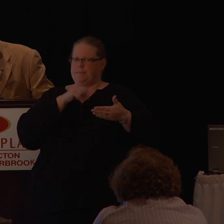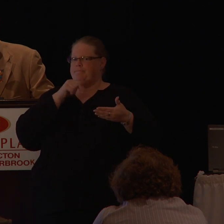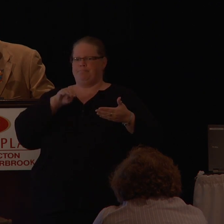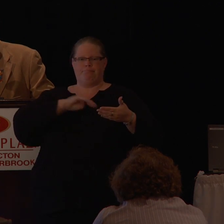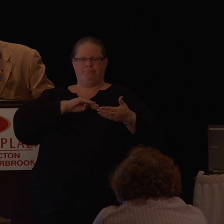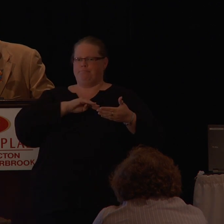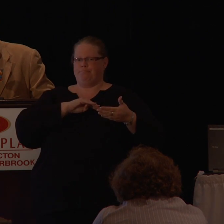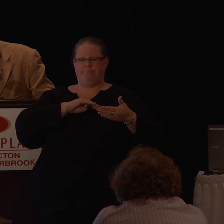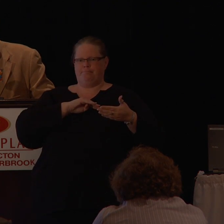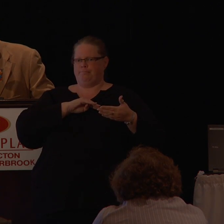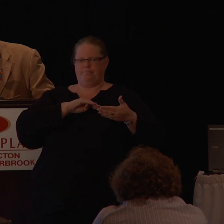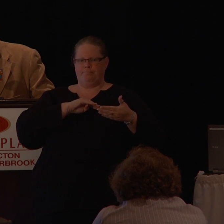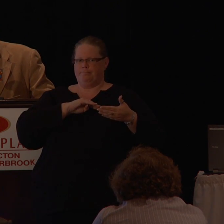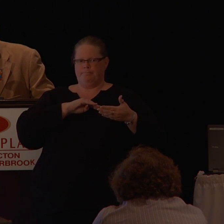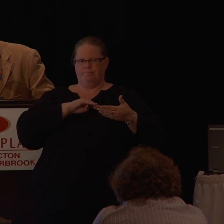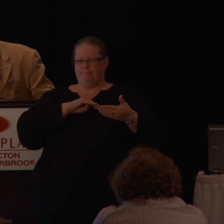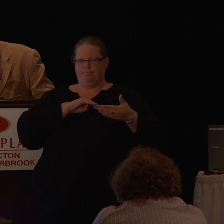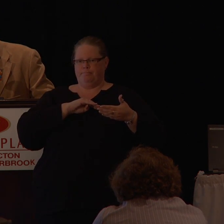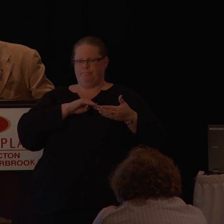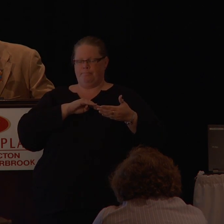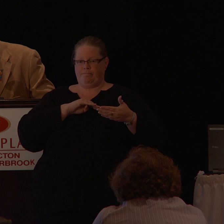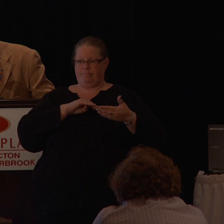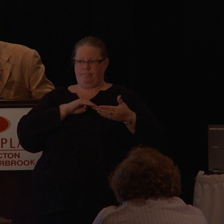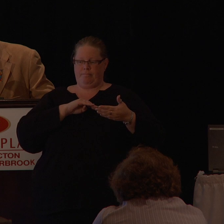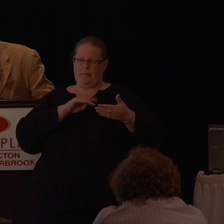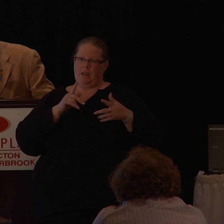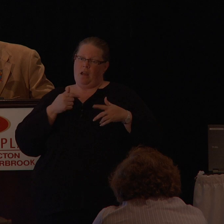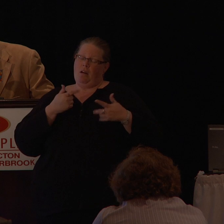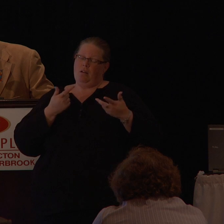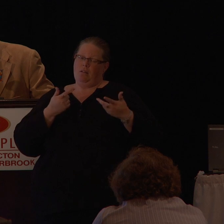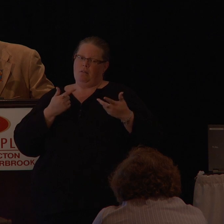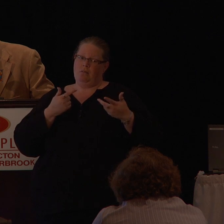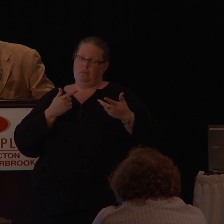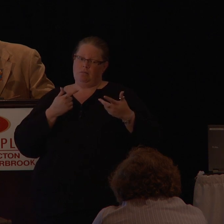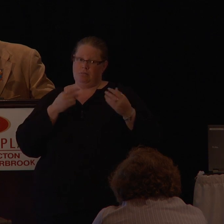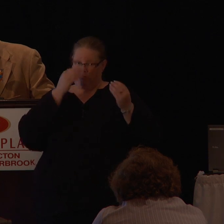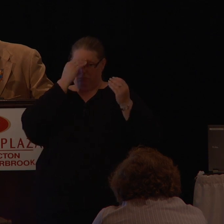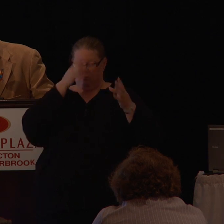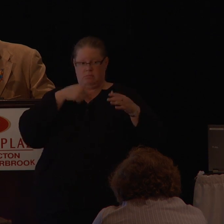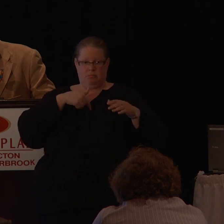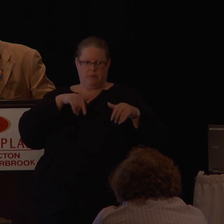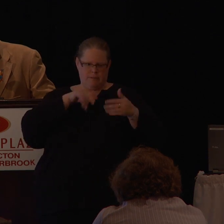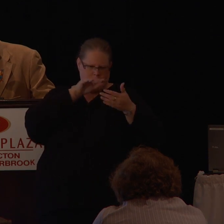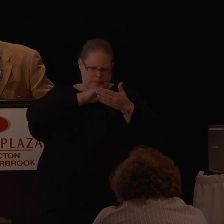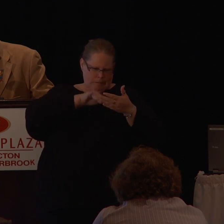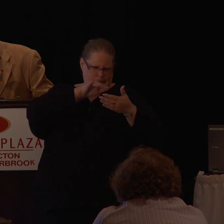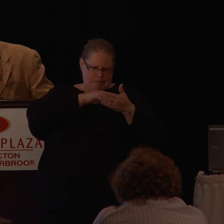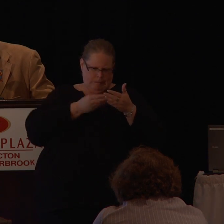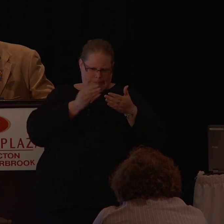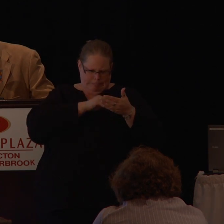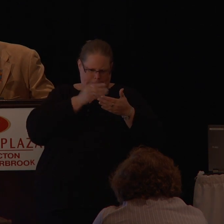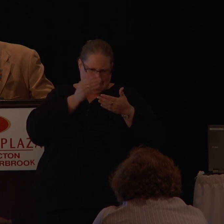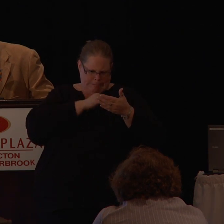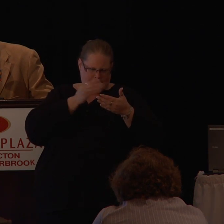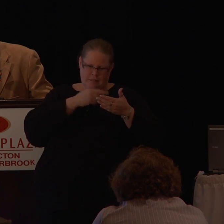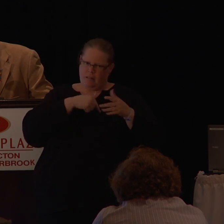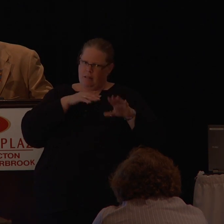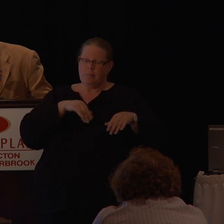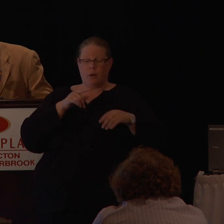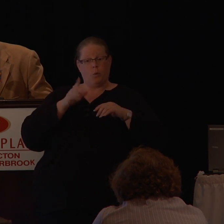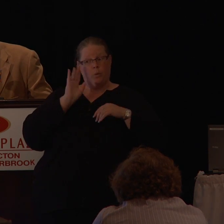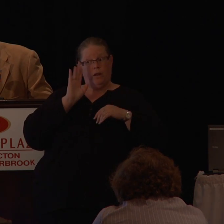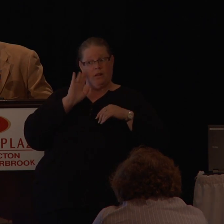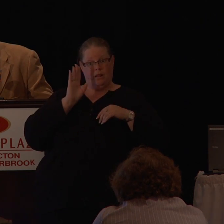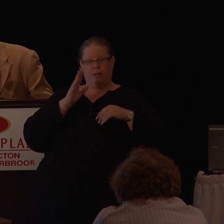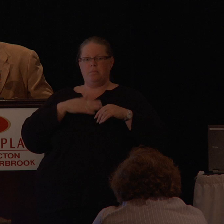far. What I see, and I haven't had a chance to study it thoroughly, but I will, and I will